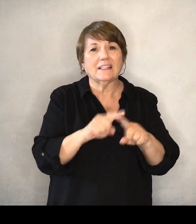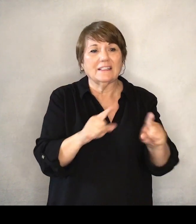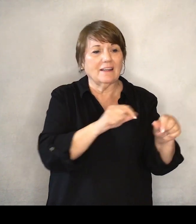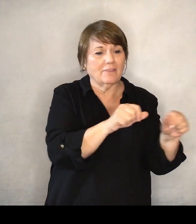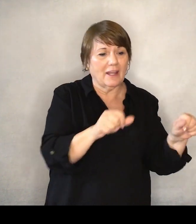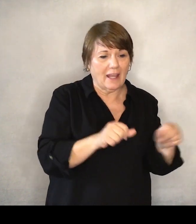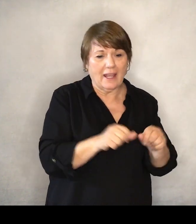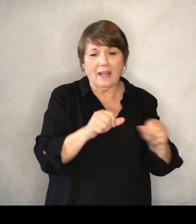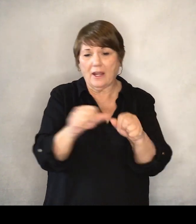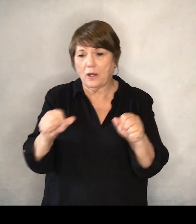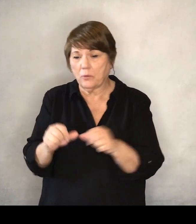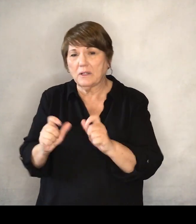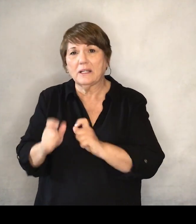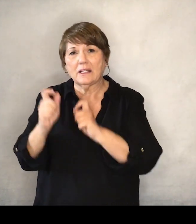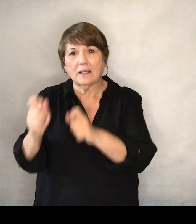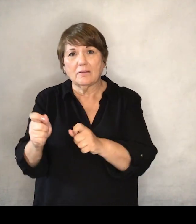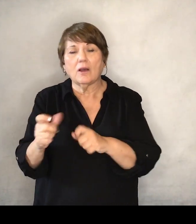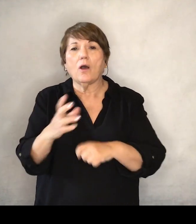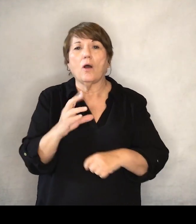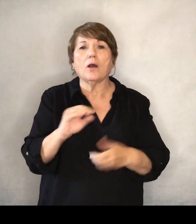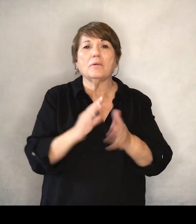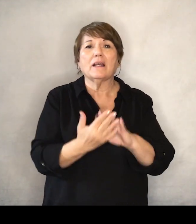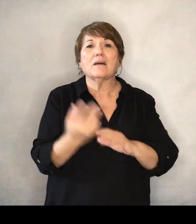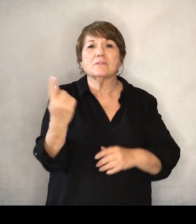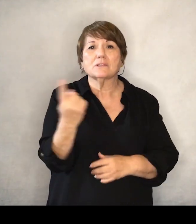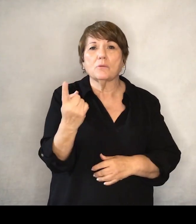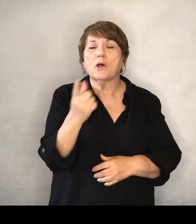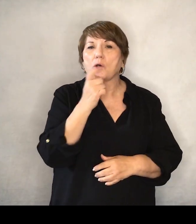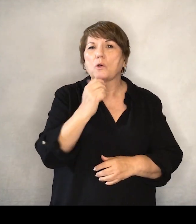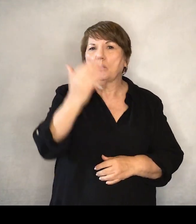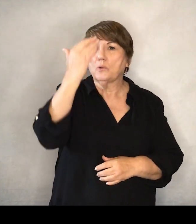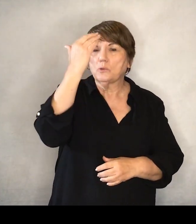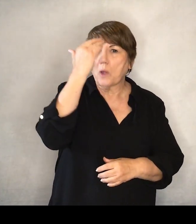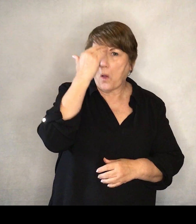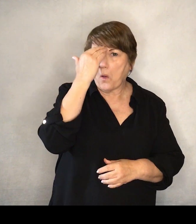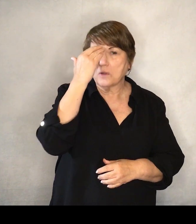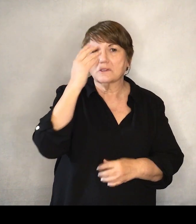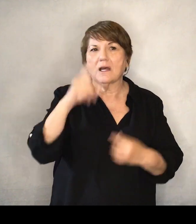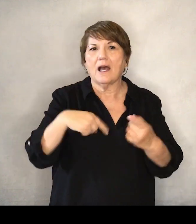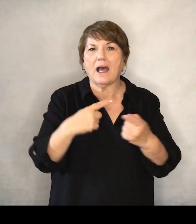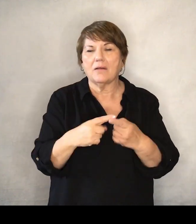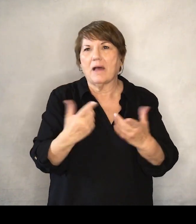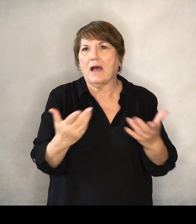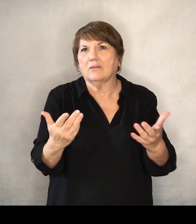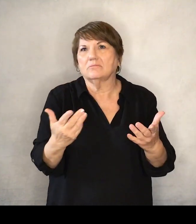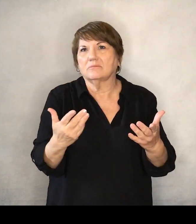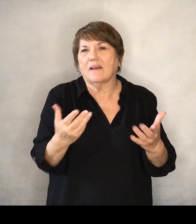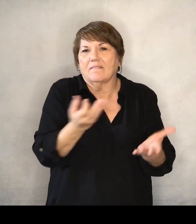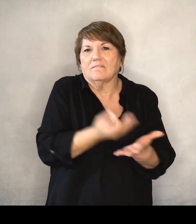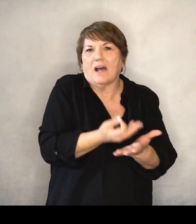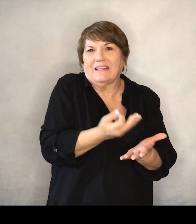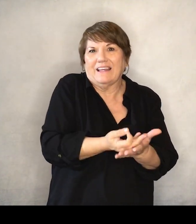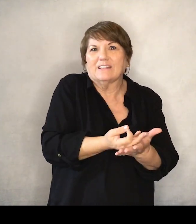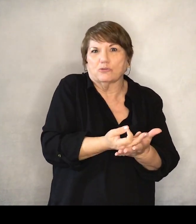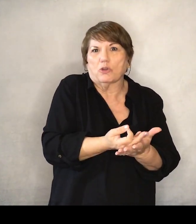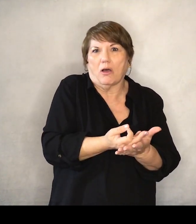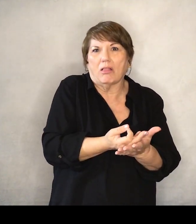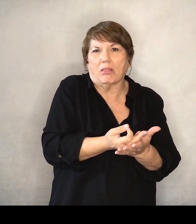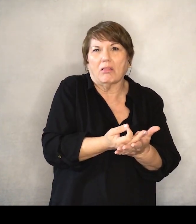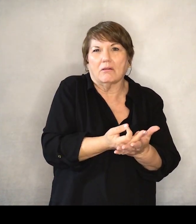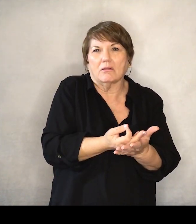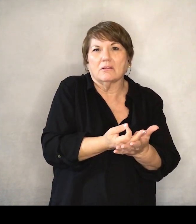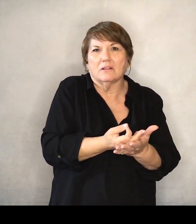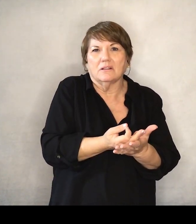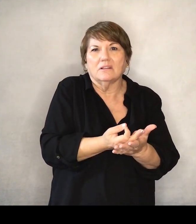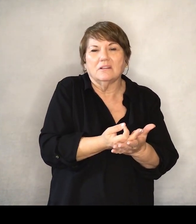areas where we can contribute, or just being someone who knows a thing or two about anything under the financial banner and is willing